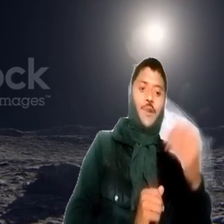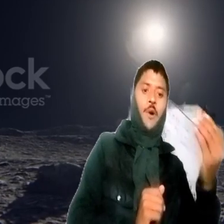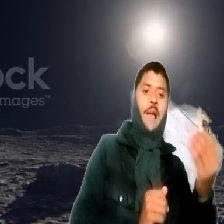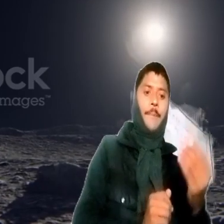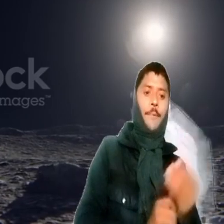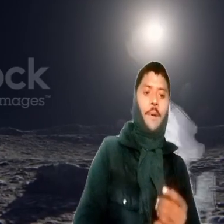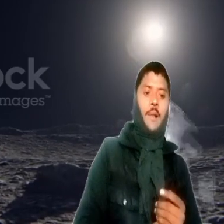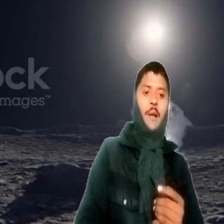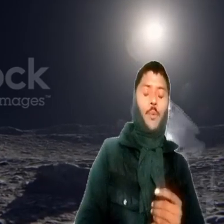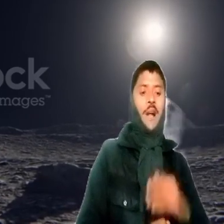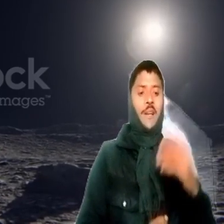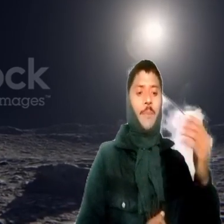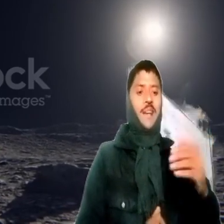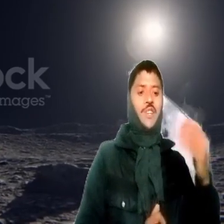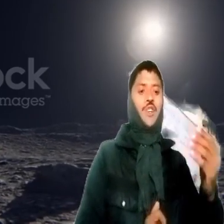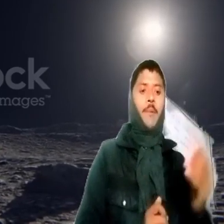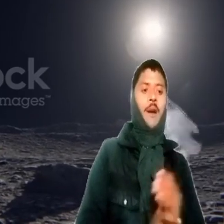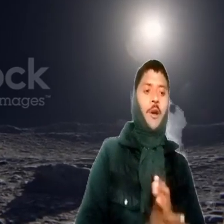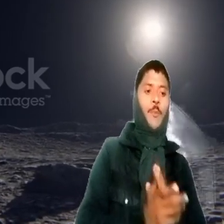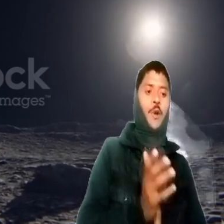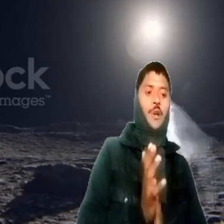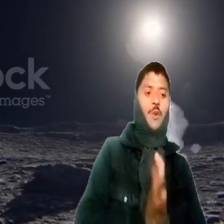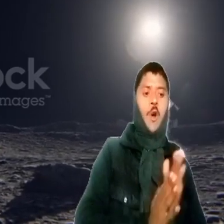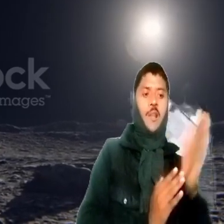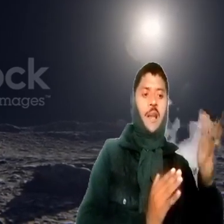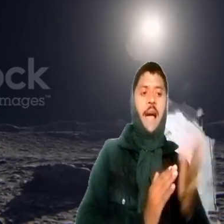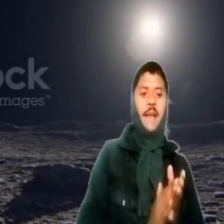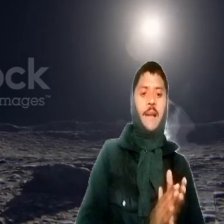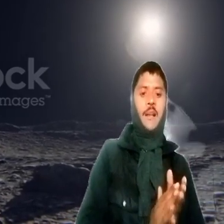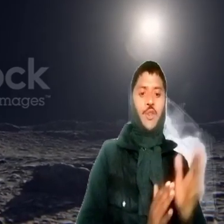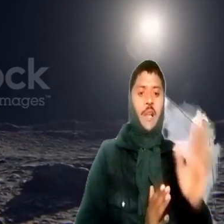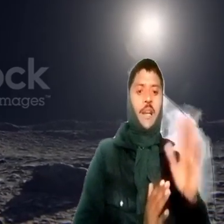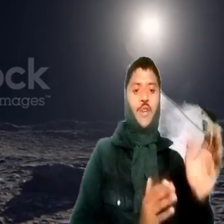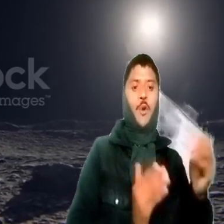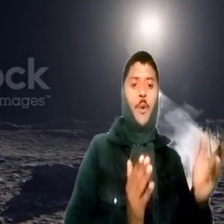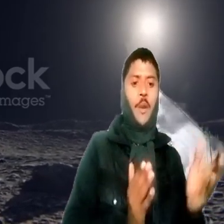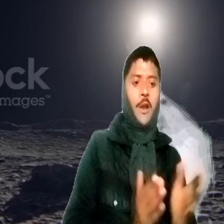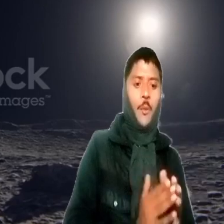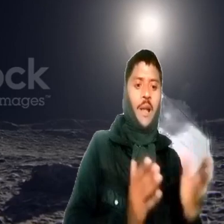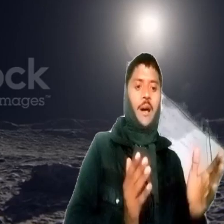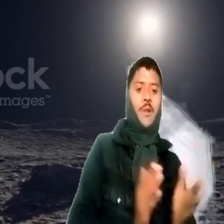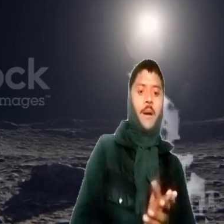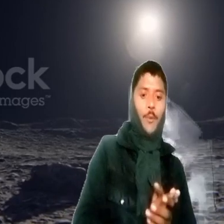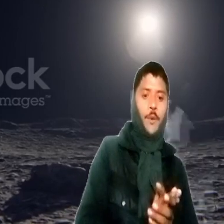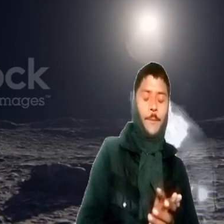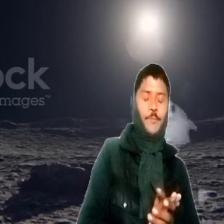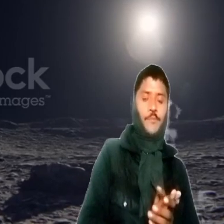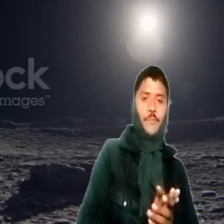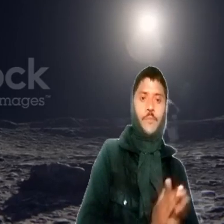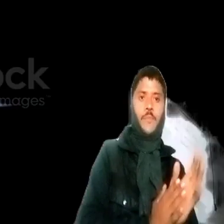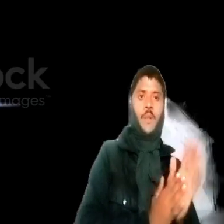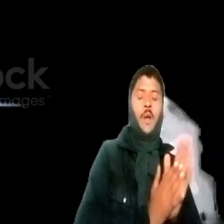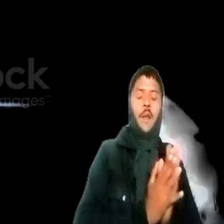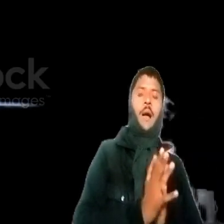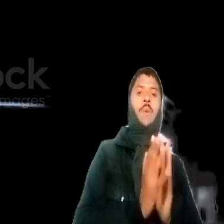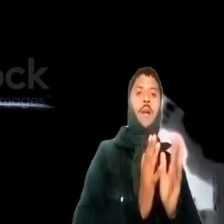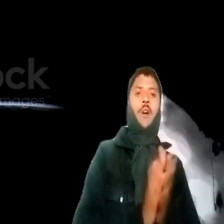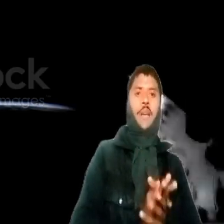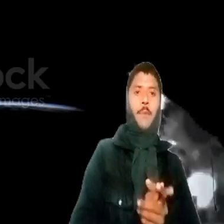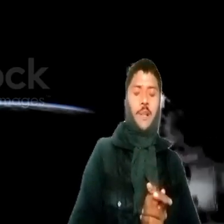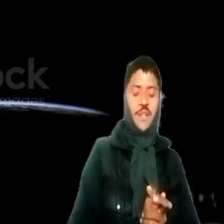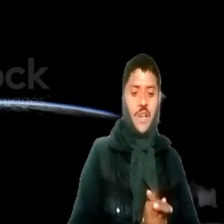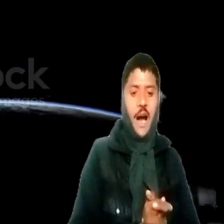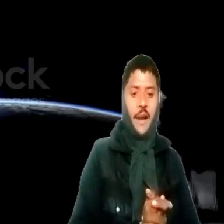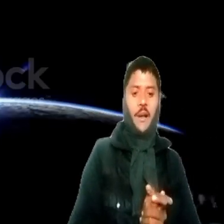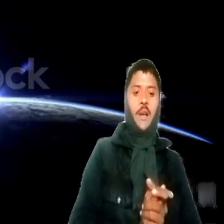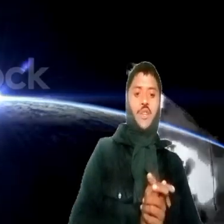So the moon has no life. Water was discovered on moon in 2009. So there is no wind or weather on the moon. Now